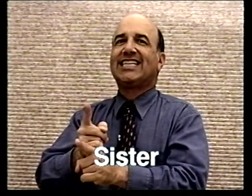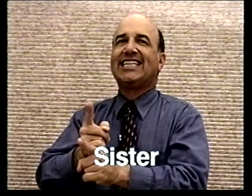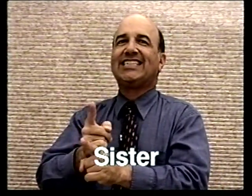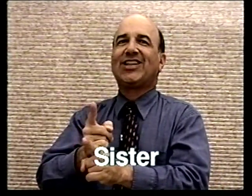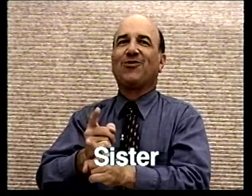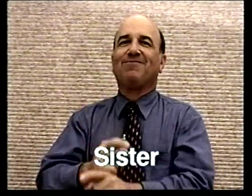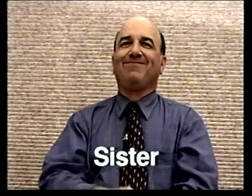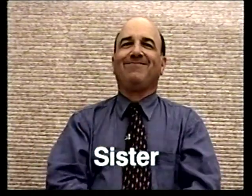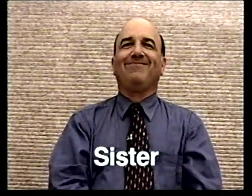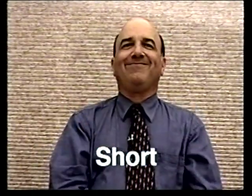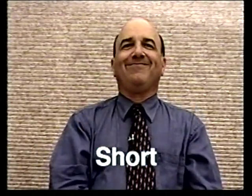Sister.